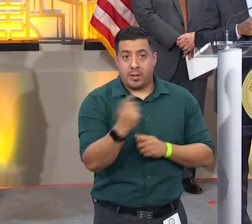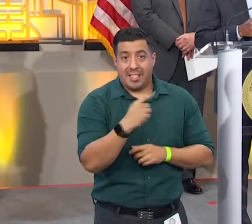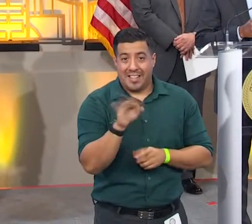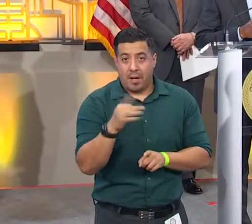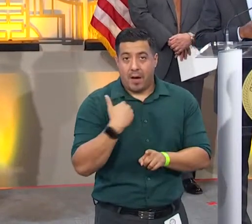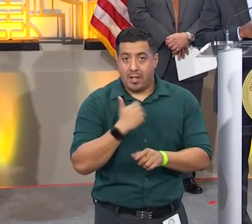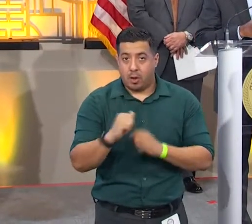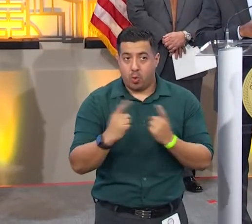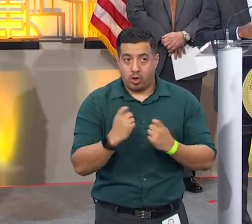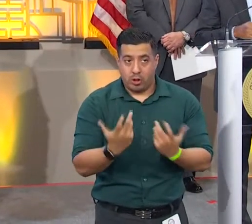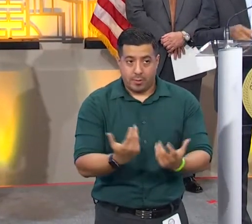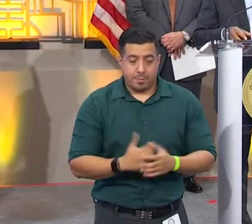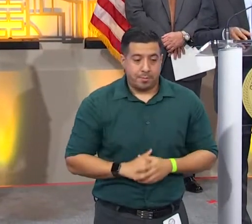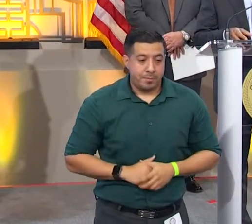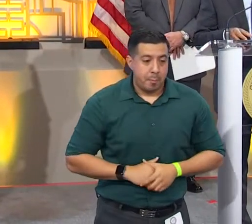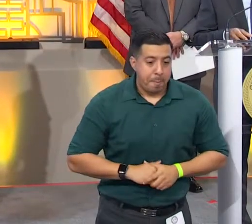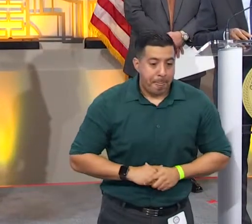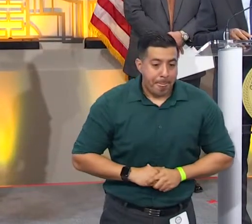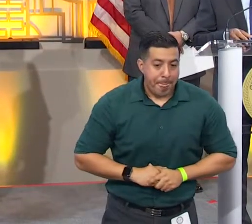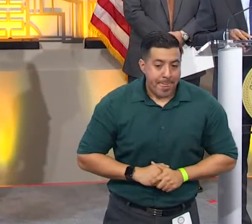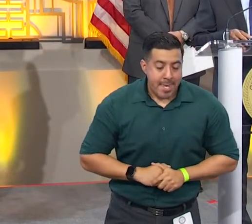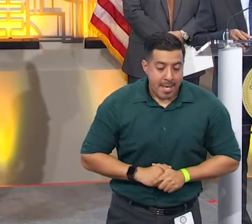have any.